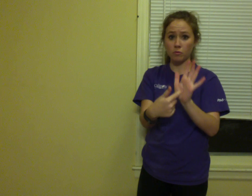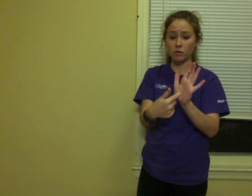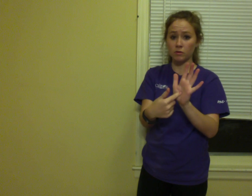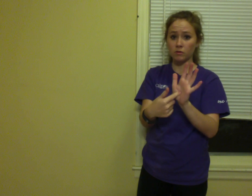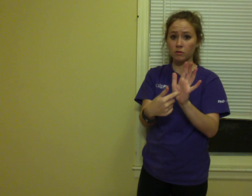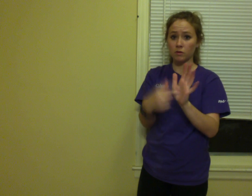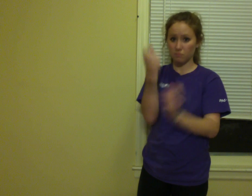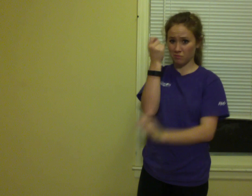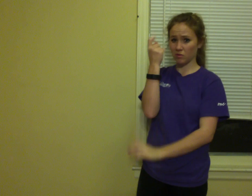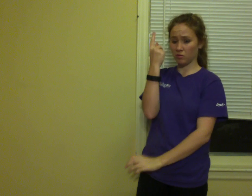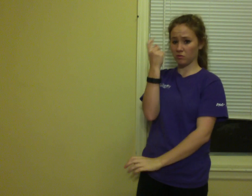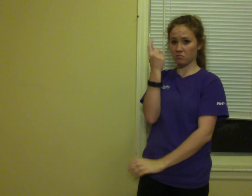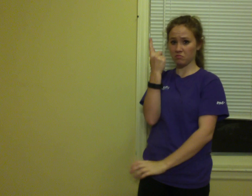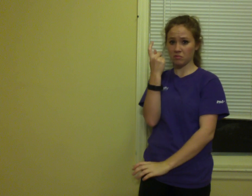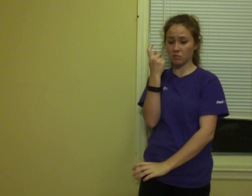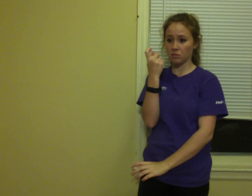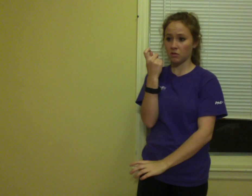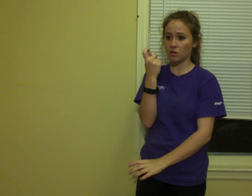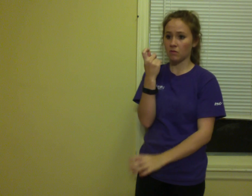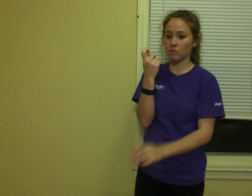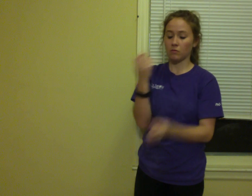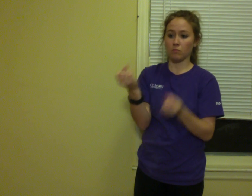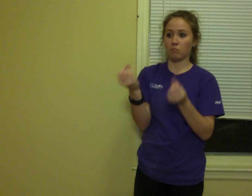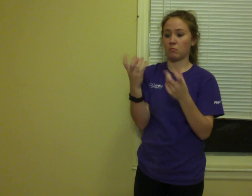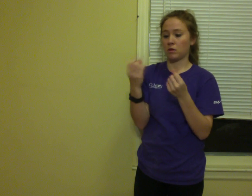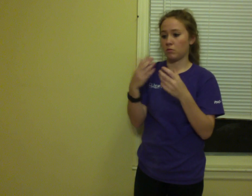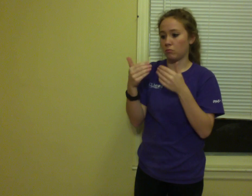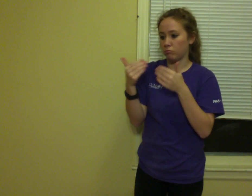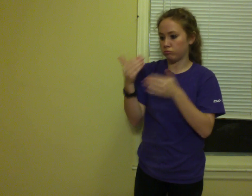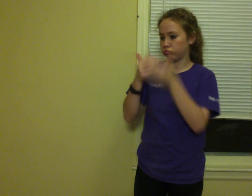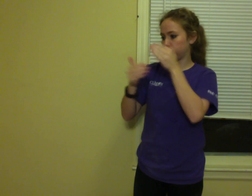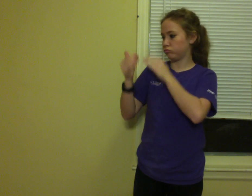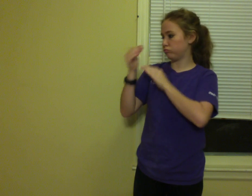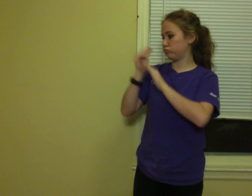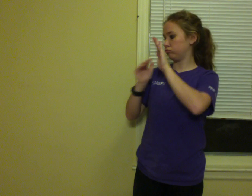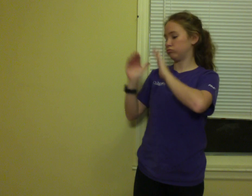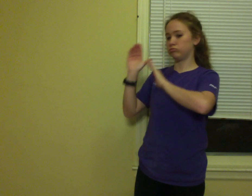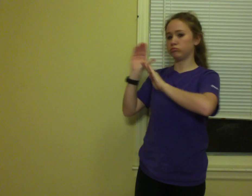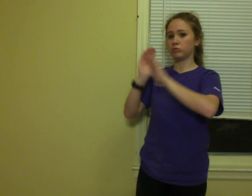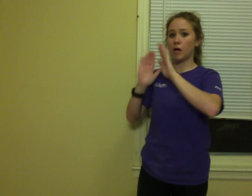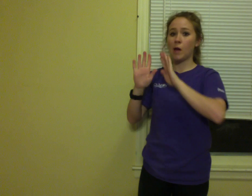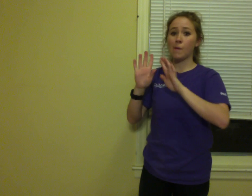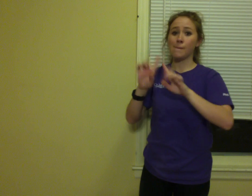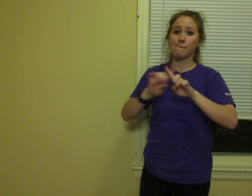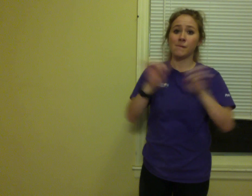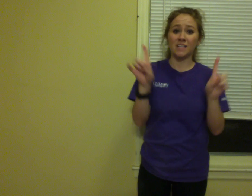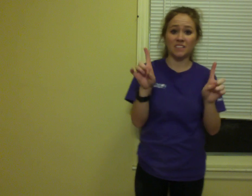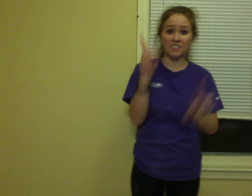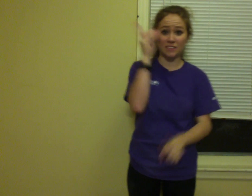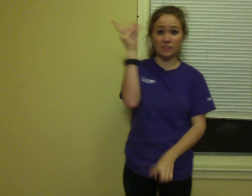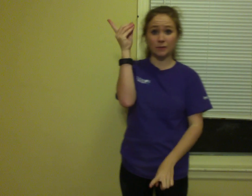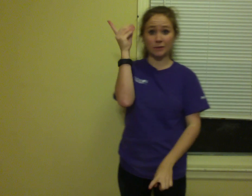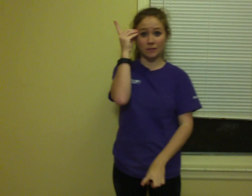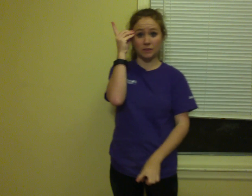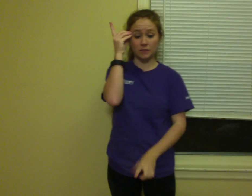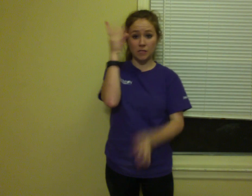one single definition of democracy that they would all accept. There's one point, however, they would all agree on.